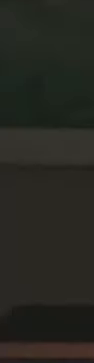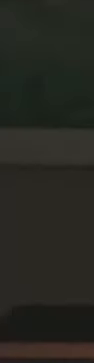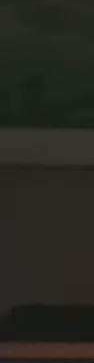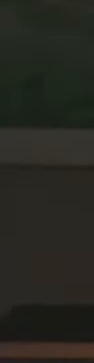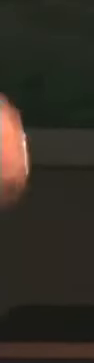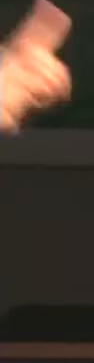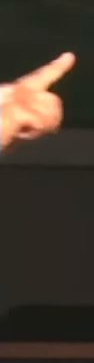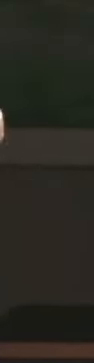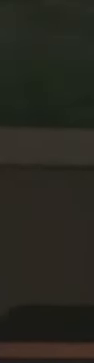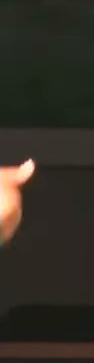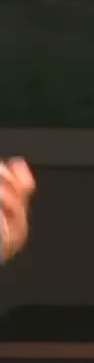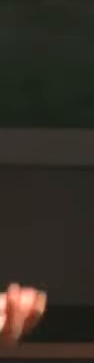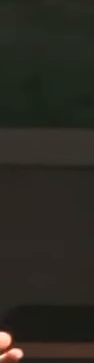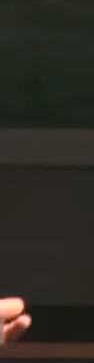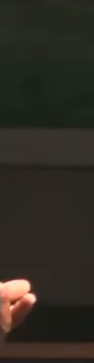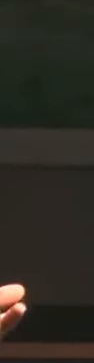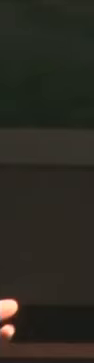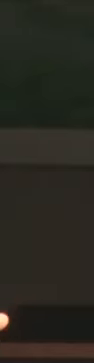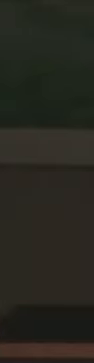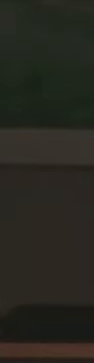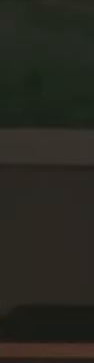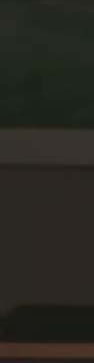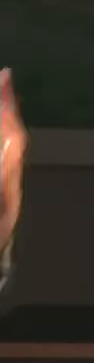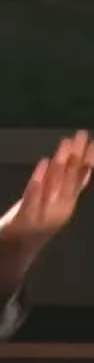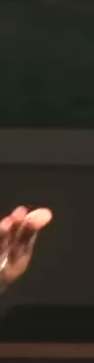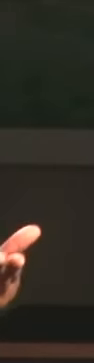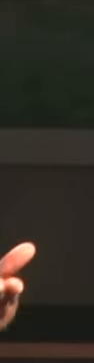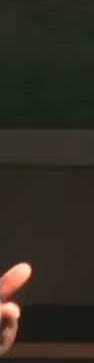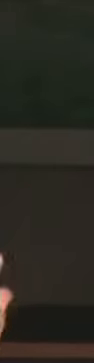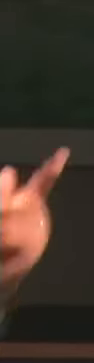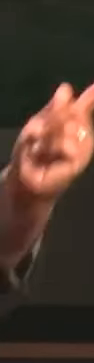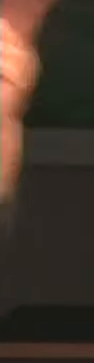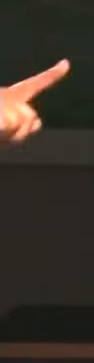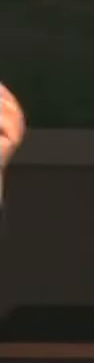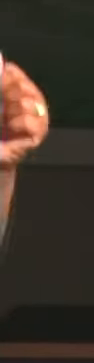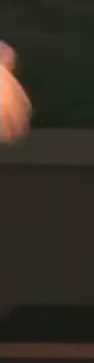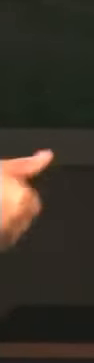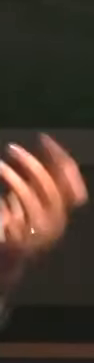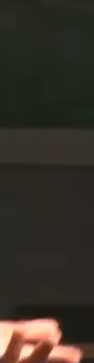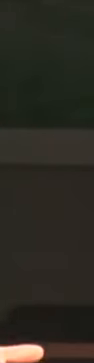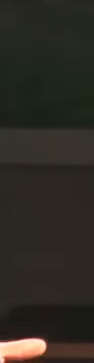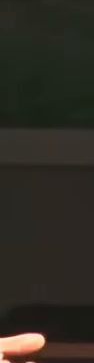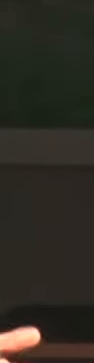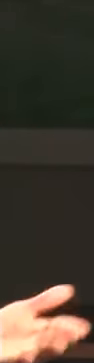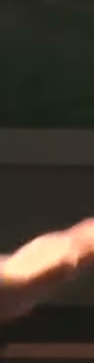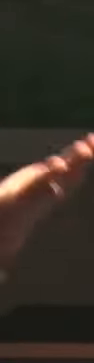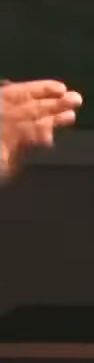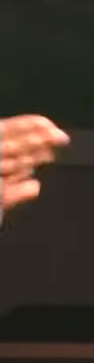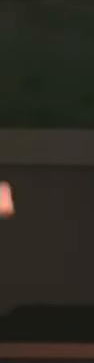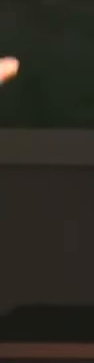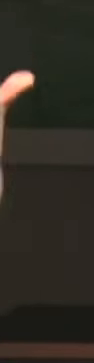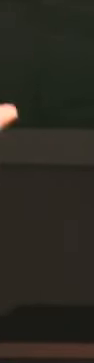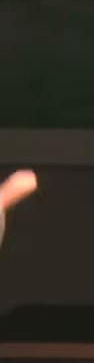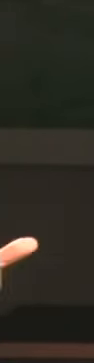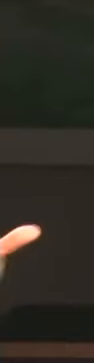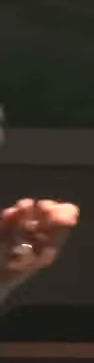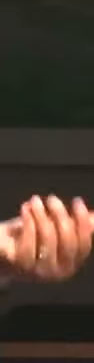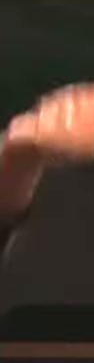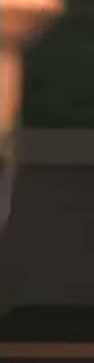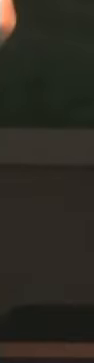by. All of you are here cuz we not passer by. And we going to be back in